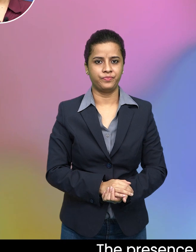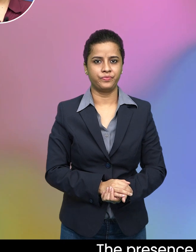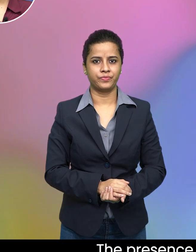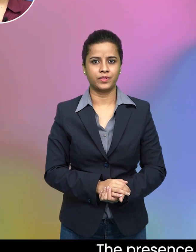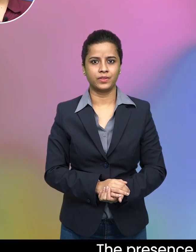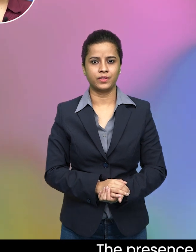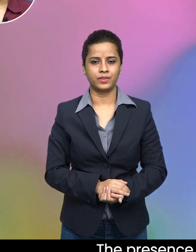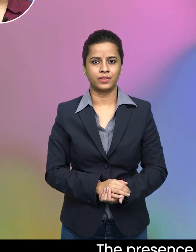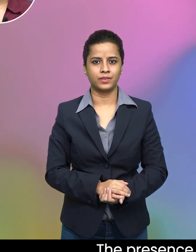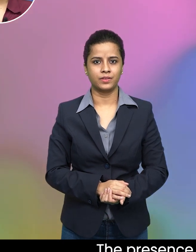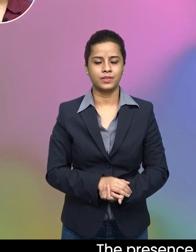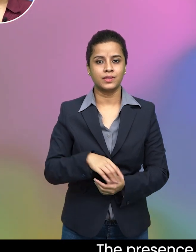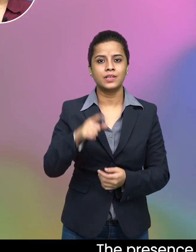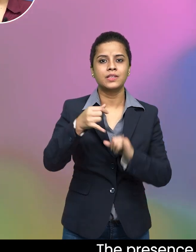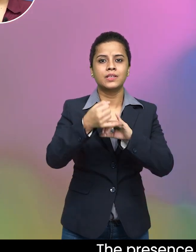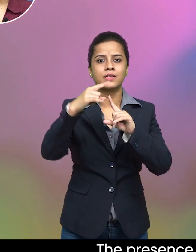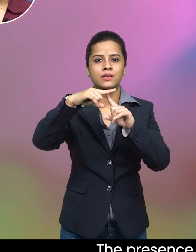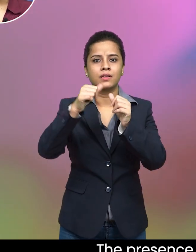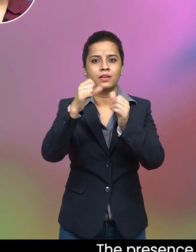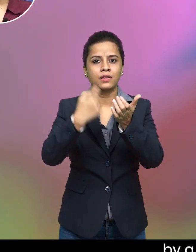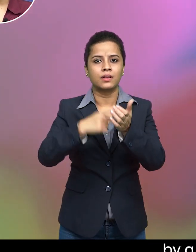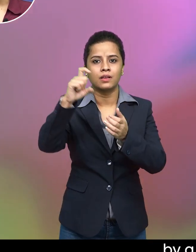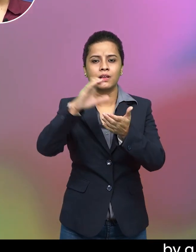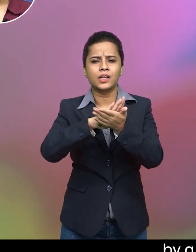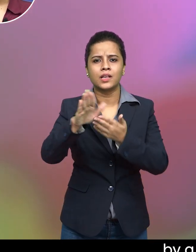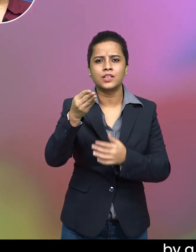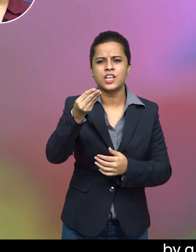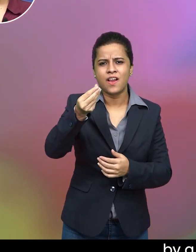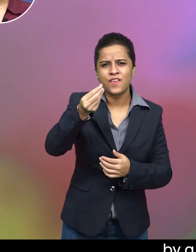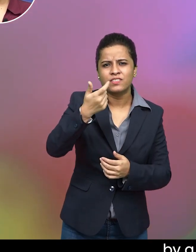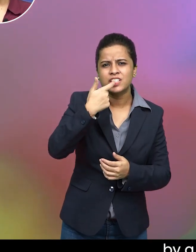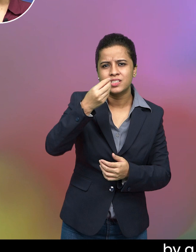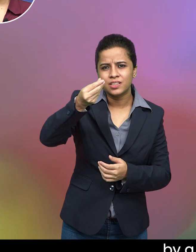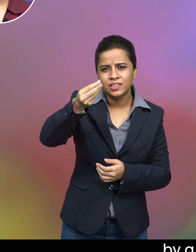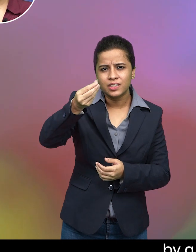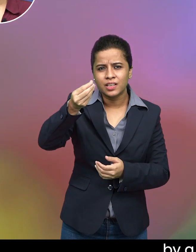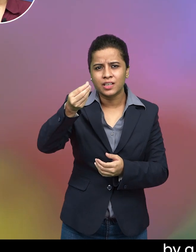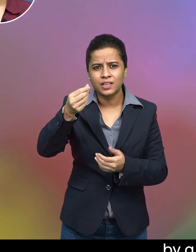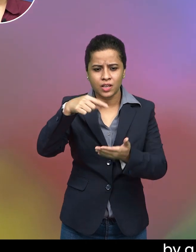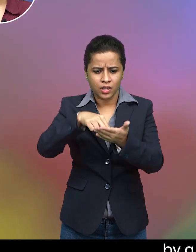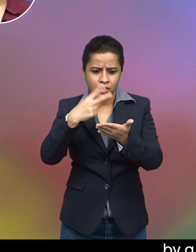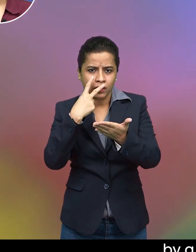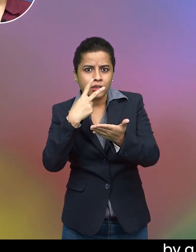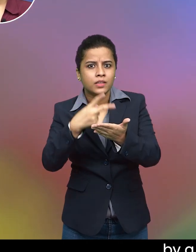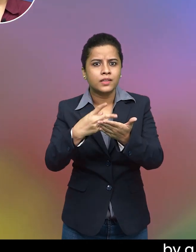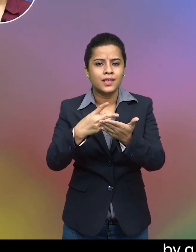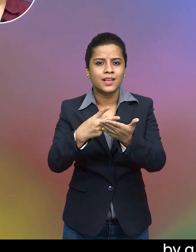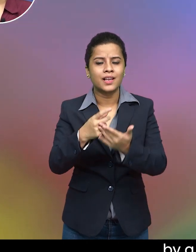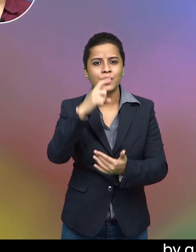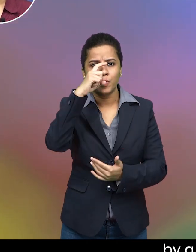The presence of starch will be indicated by a blue-black color.